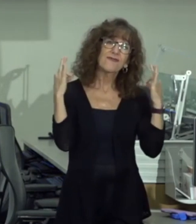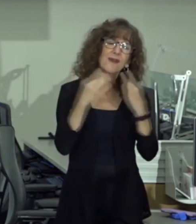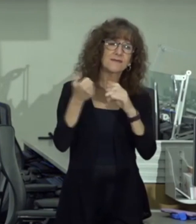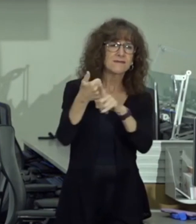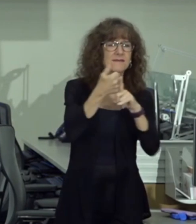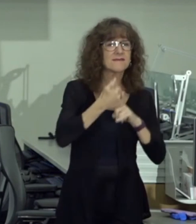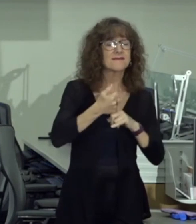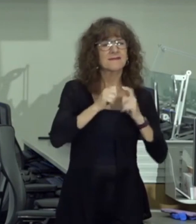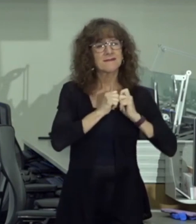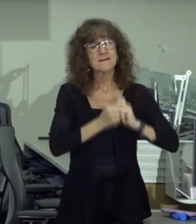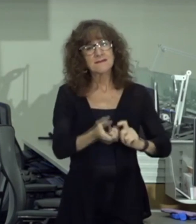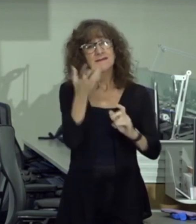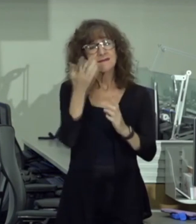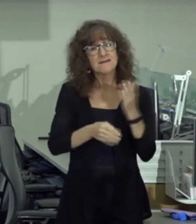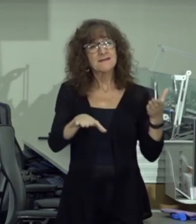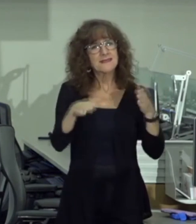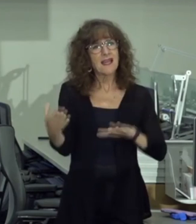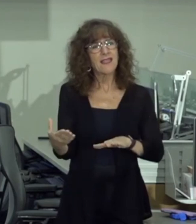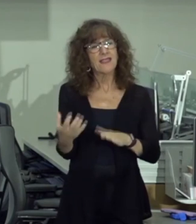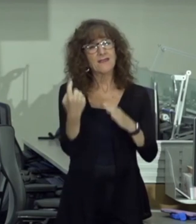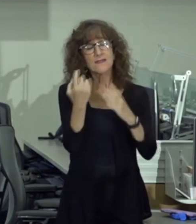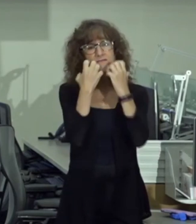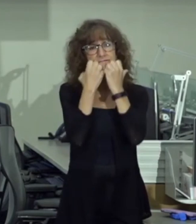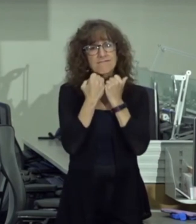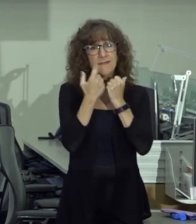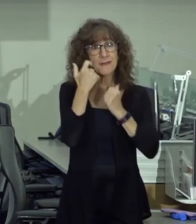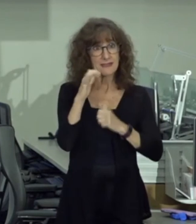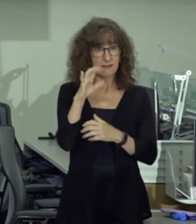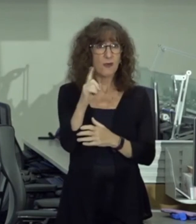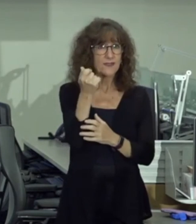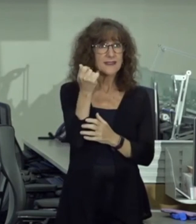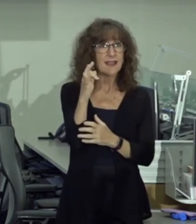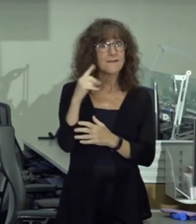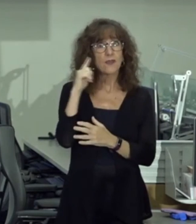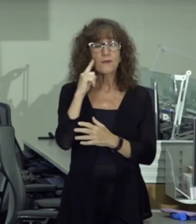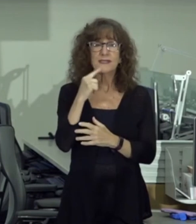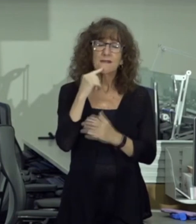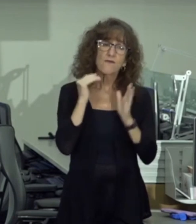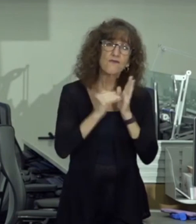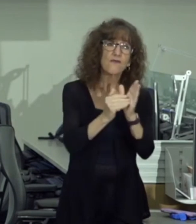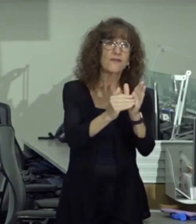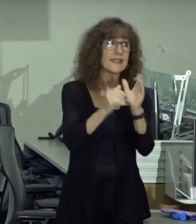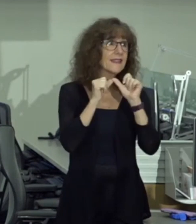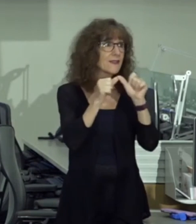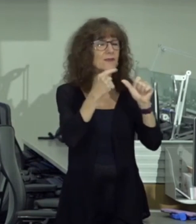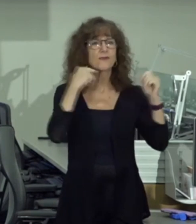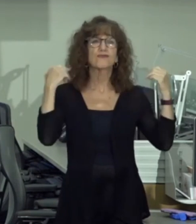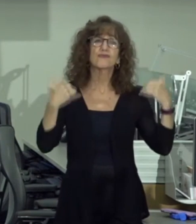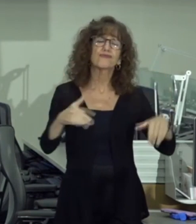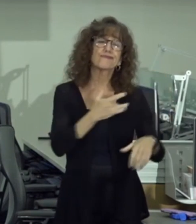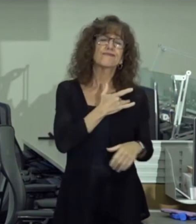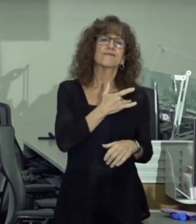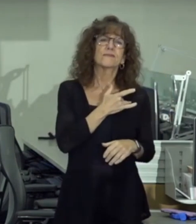have had to grieve the loss of a loved one as a result of COVID-19. And so you've heard me say many times, and we continue to say how personal